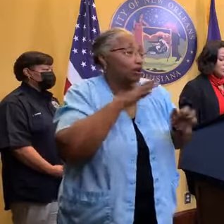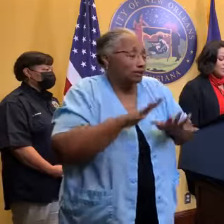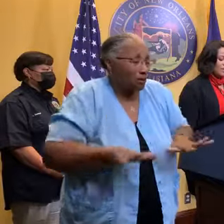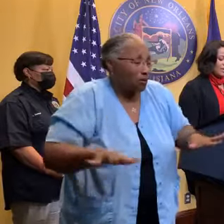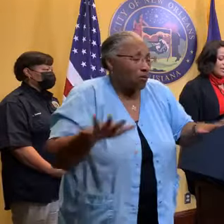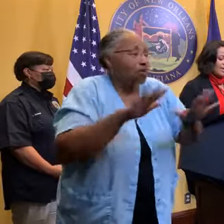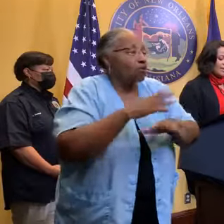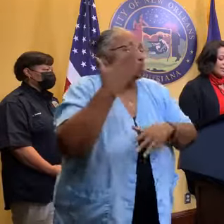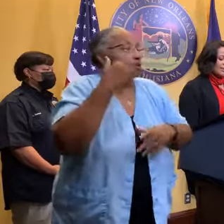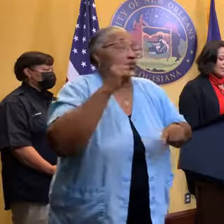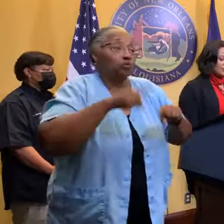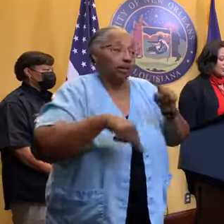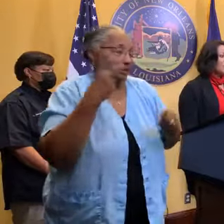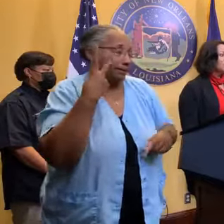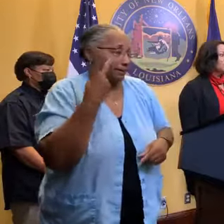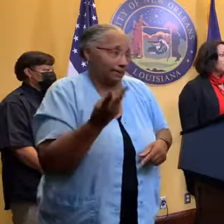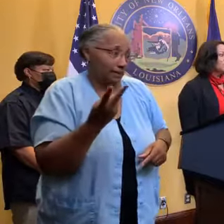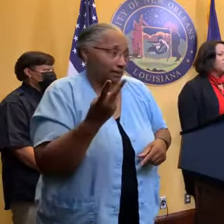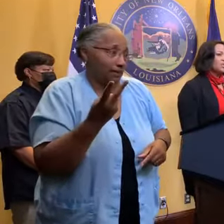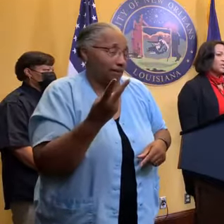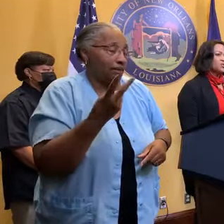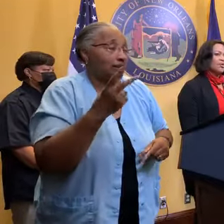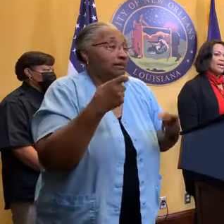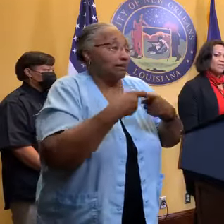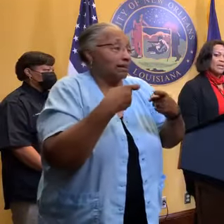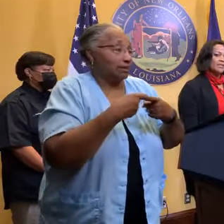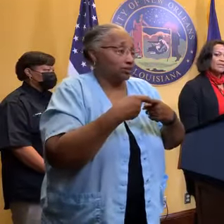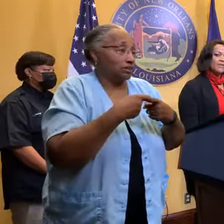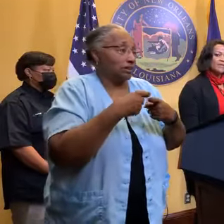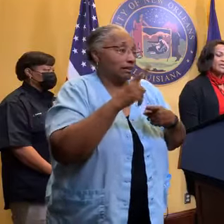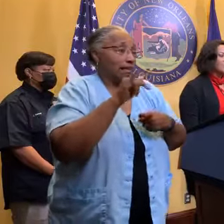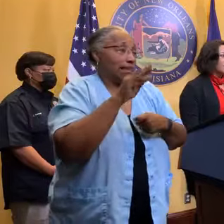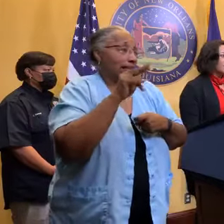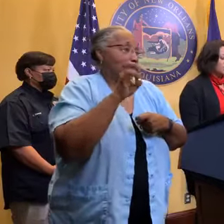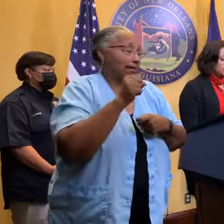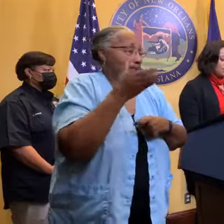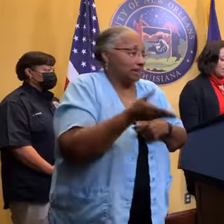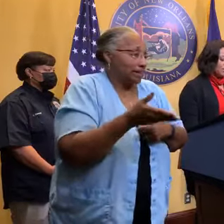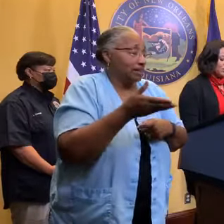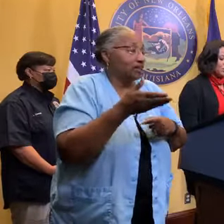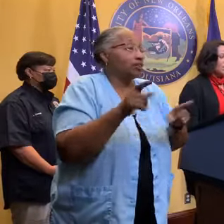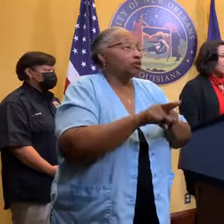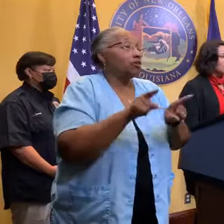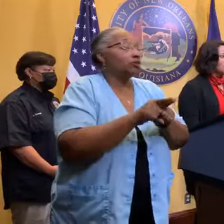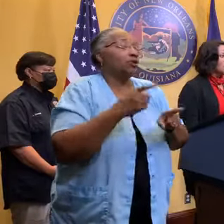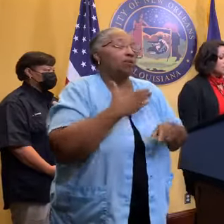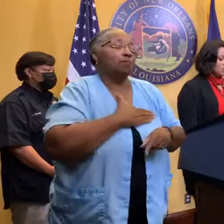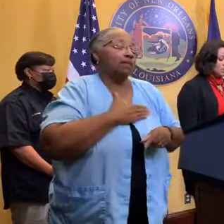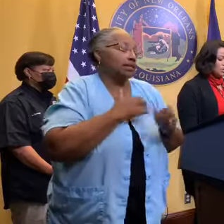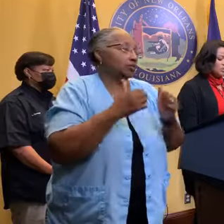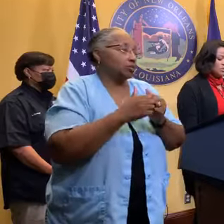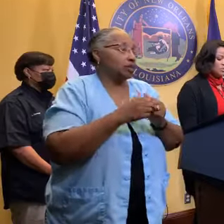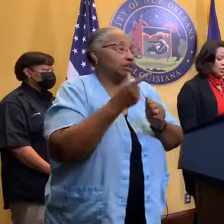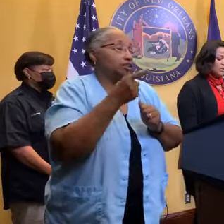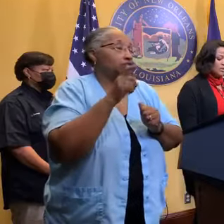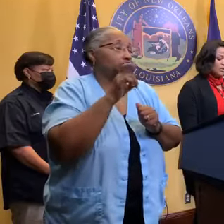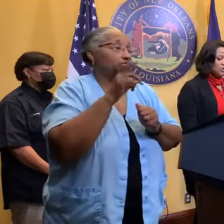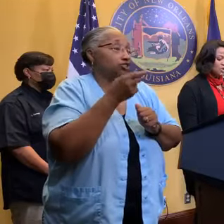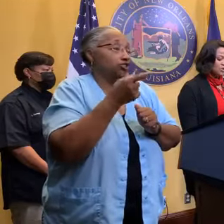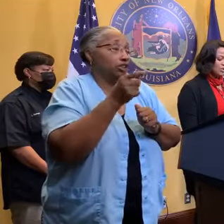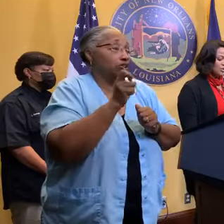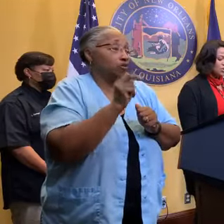visible. And as Dr. Vegno mentioned, we want to make sure we're exercising safety as pertains to generators. Customers choosing to use a